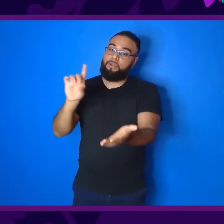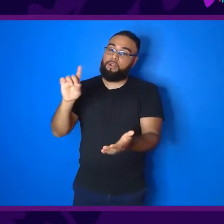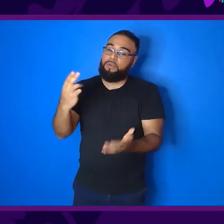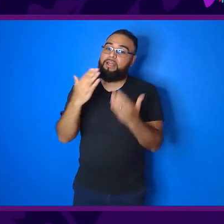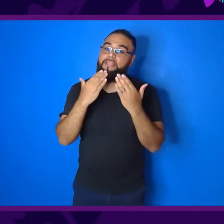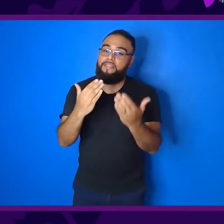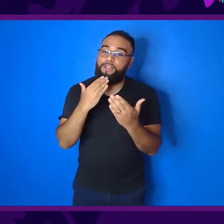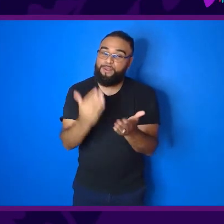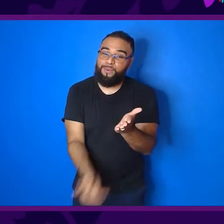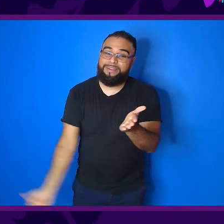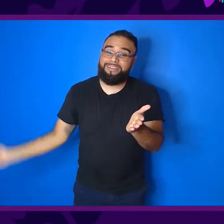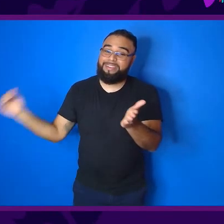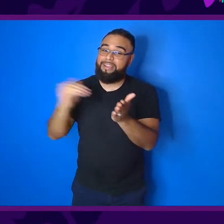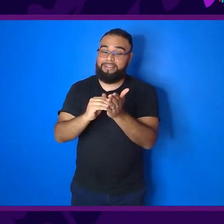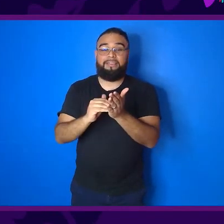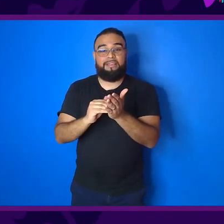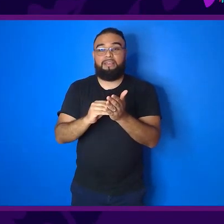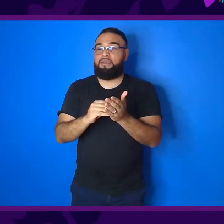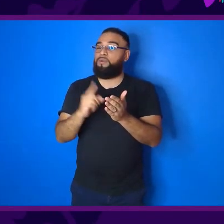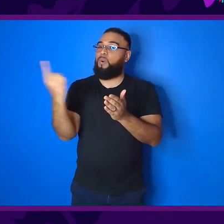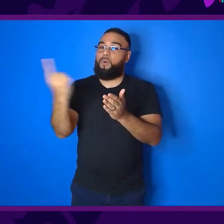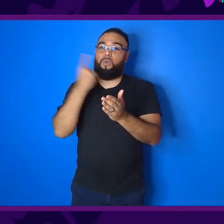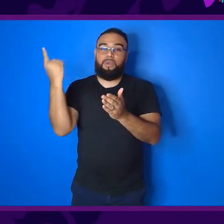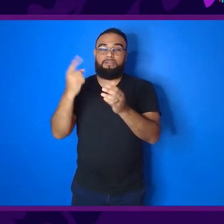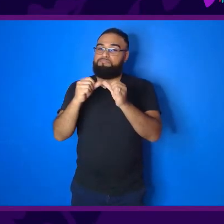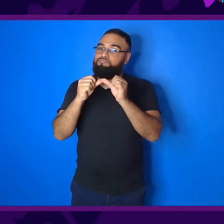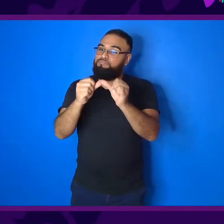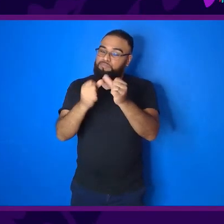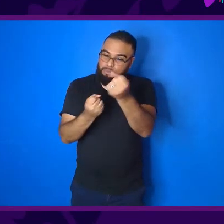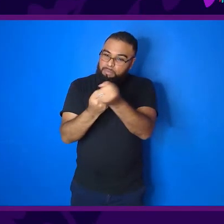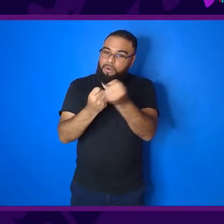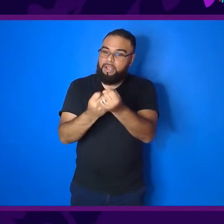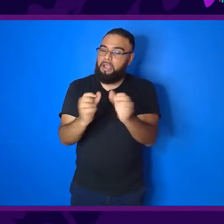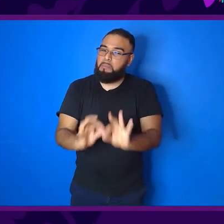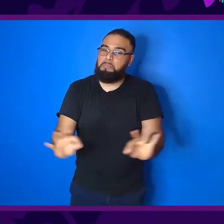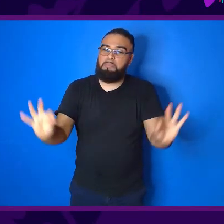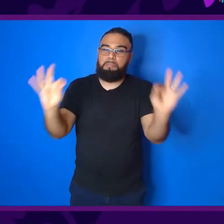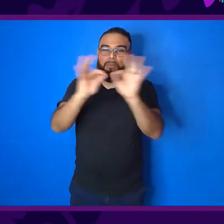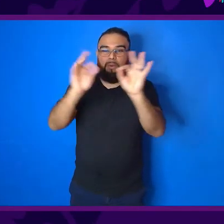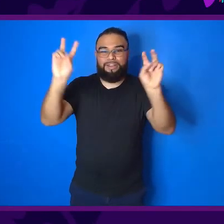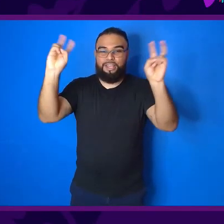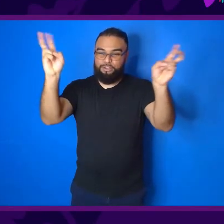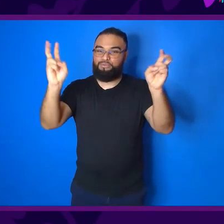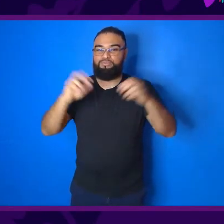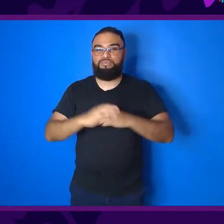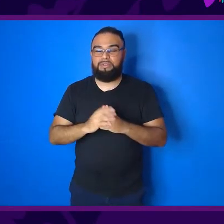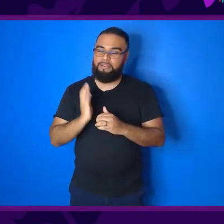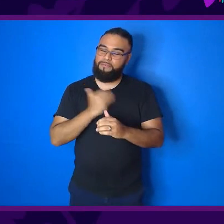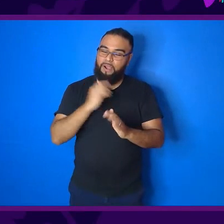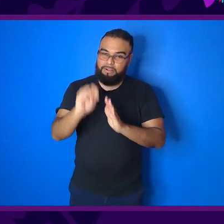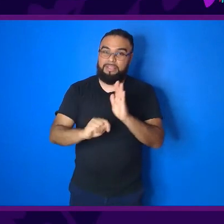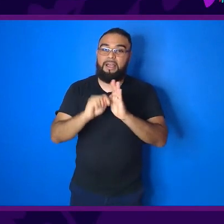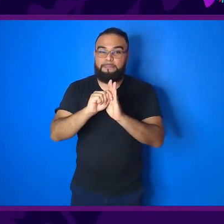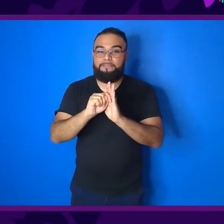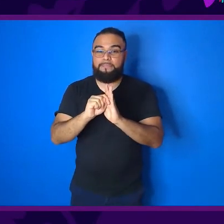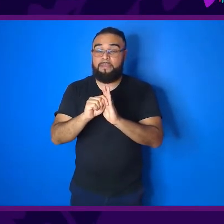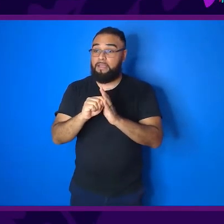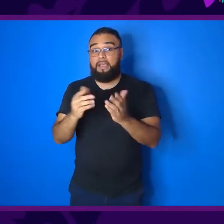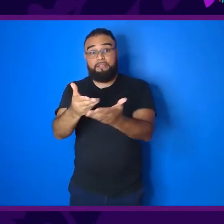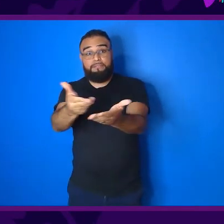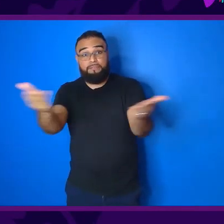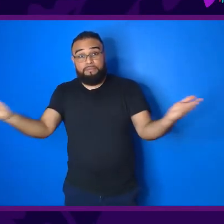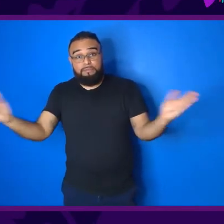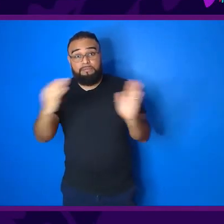one of the most important issues of our time. And if we fill out the census rolls and the information that